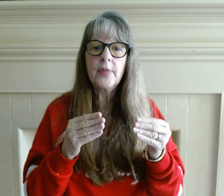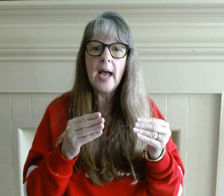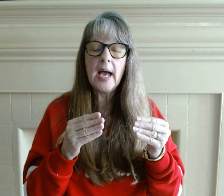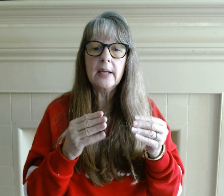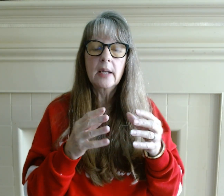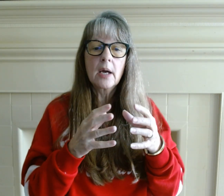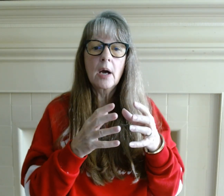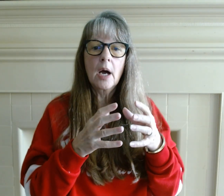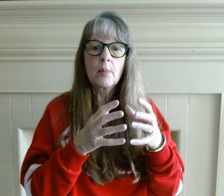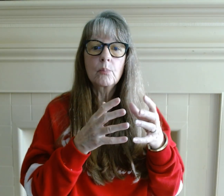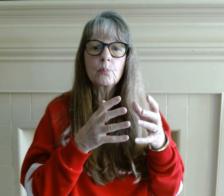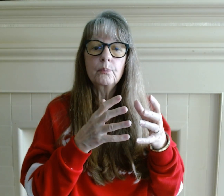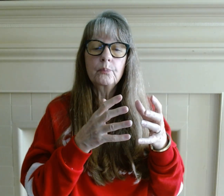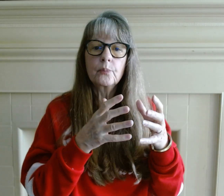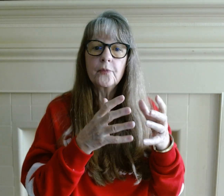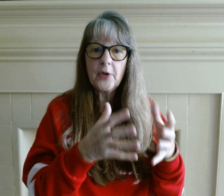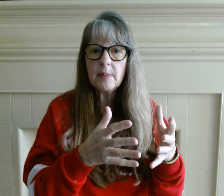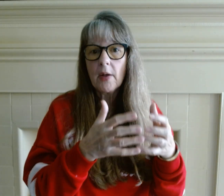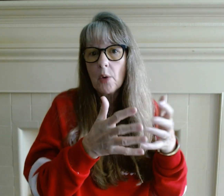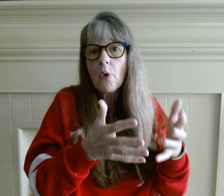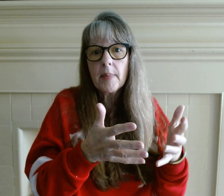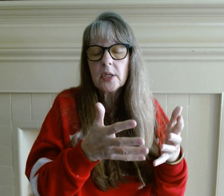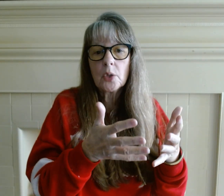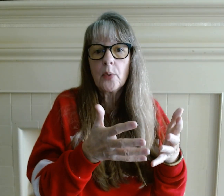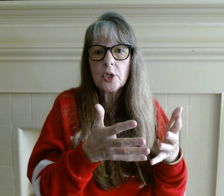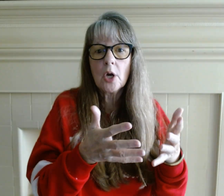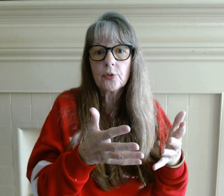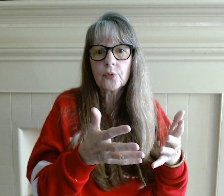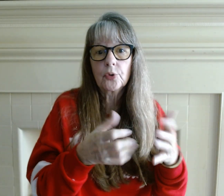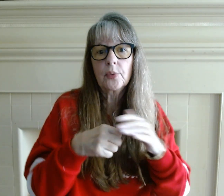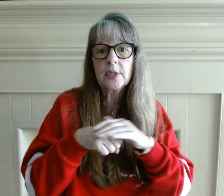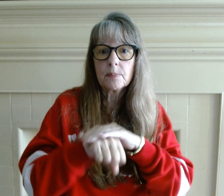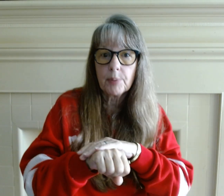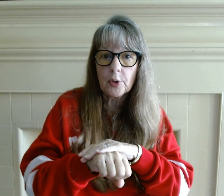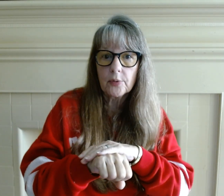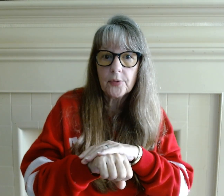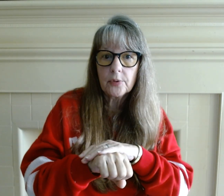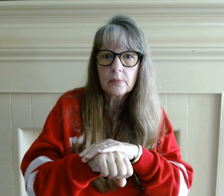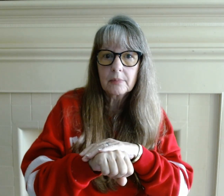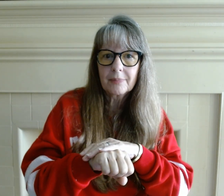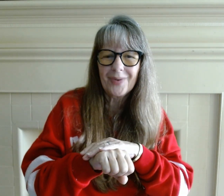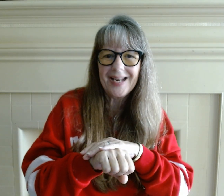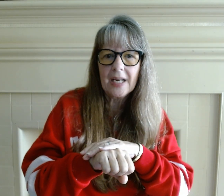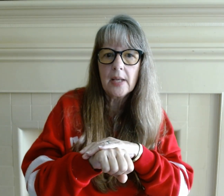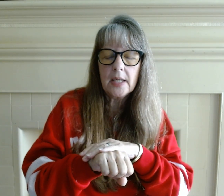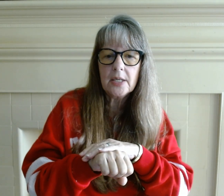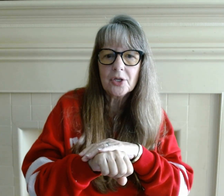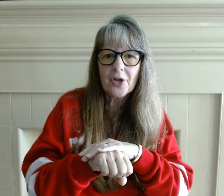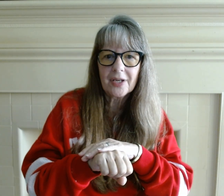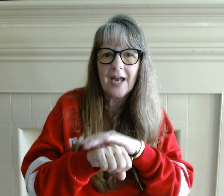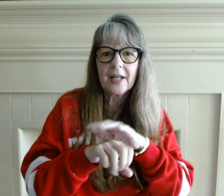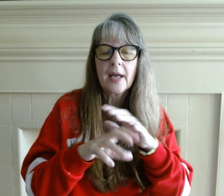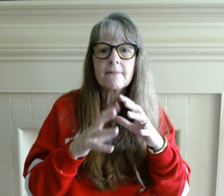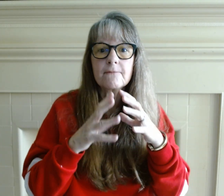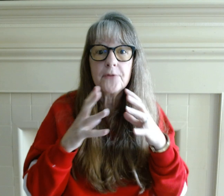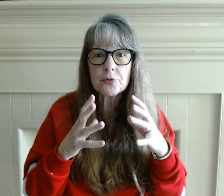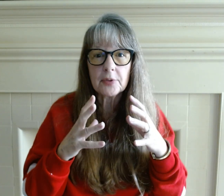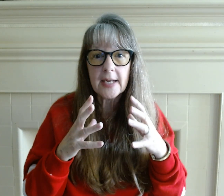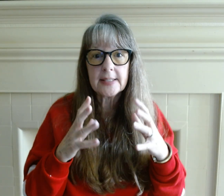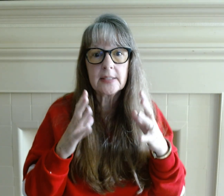that female, that woman is going to go through is birth, right? And they need to kind of visualize it so they